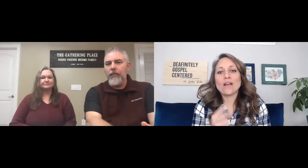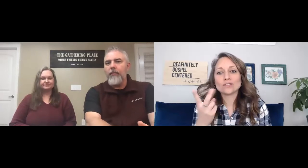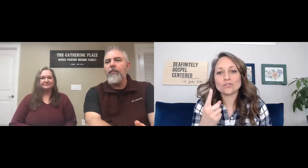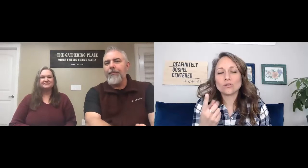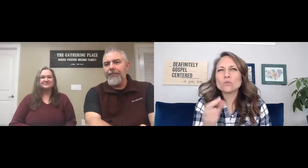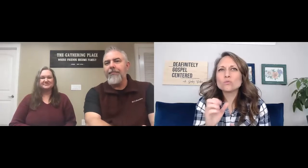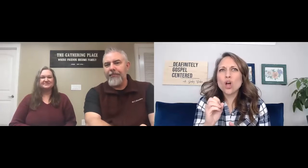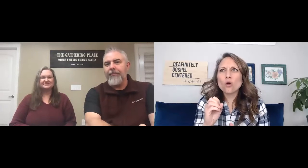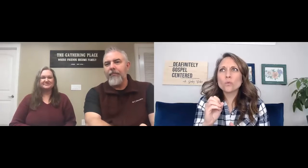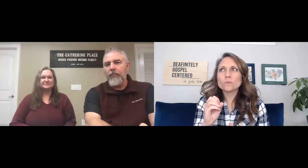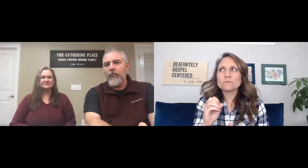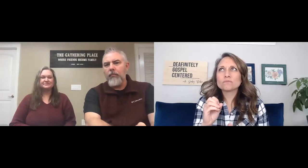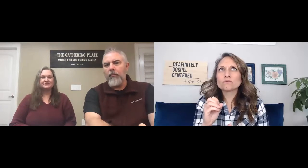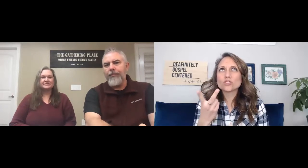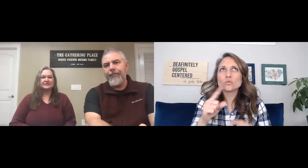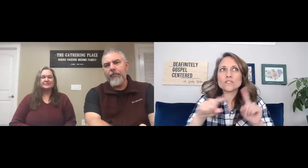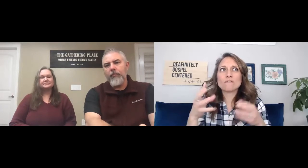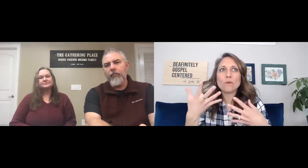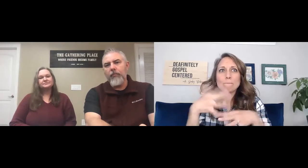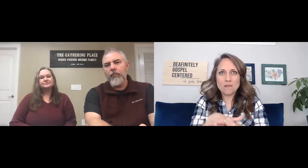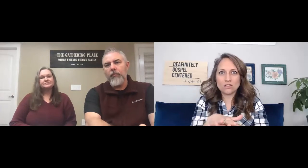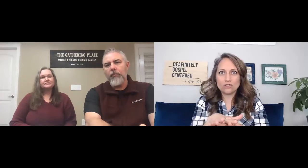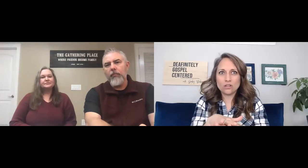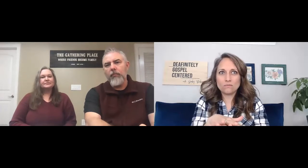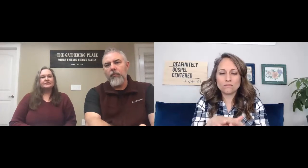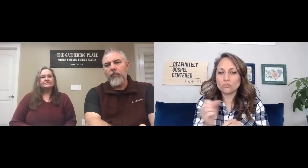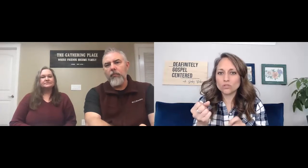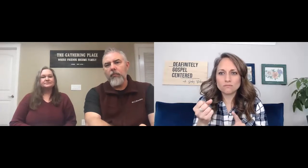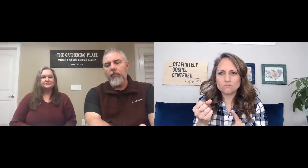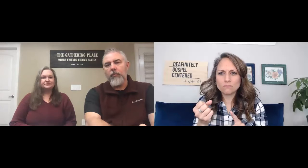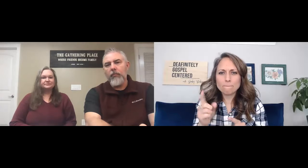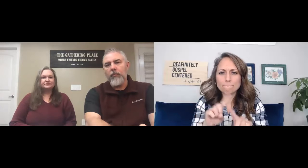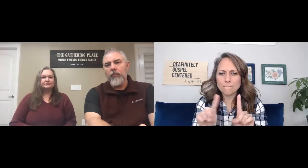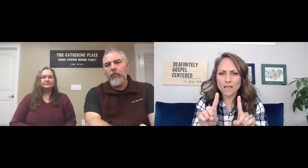were in regular school with kids who could hear. Oh, okay. But